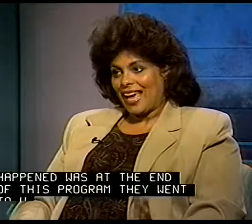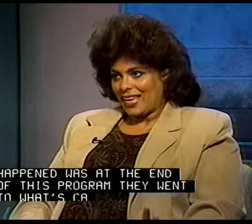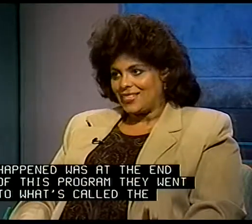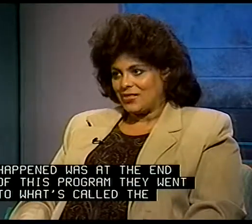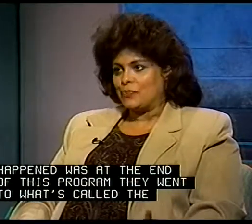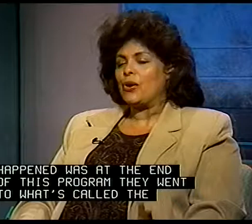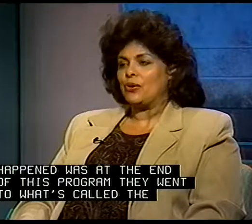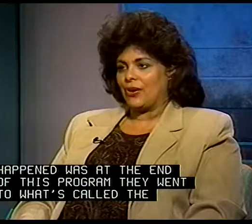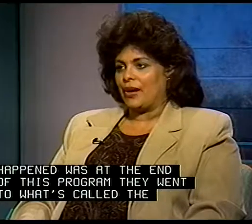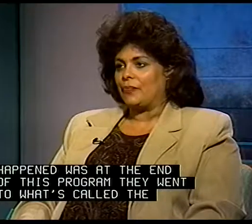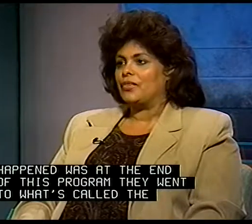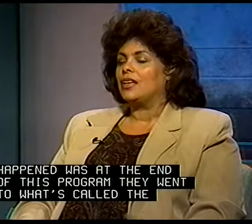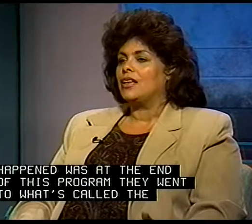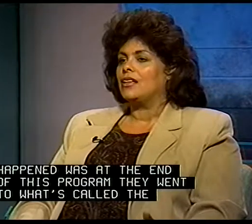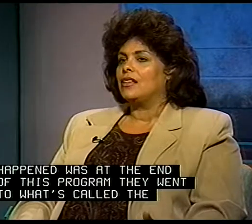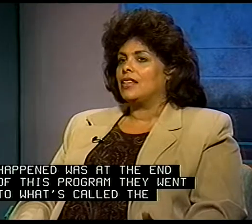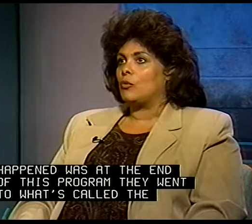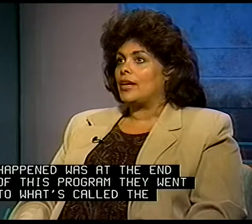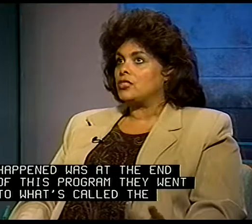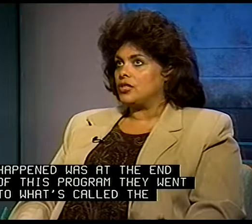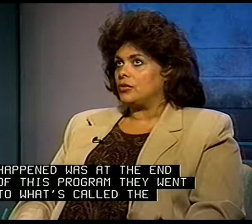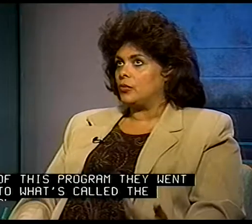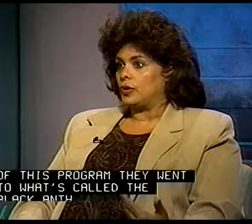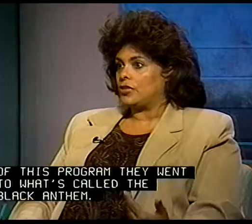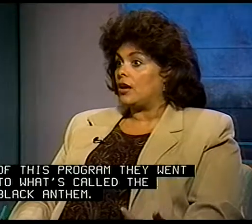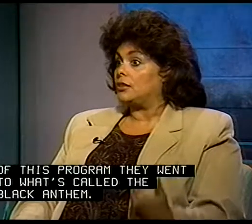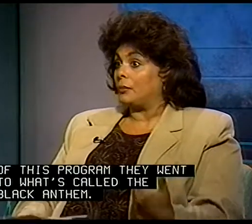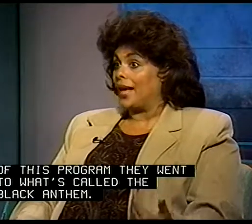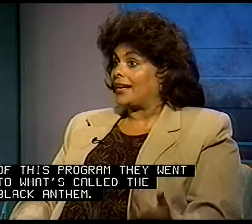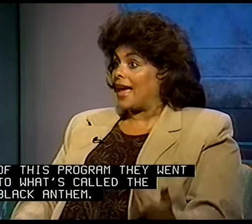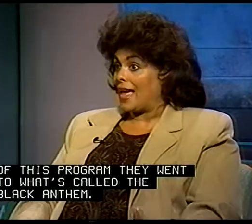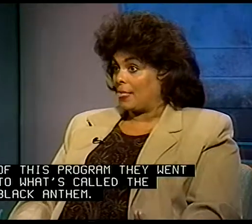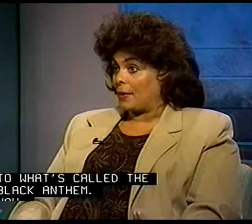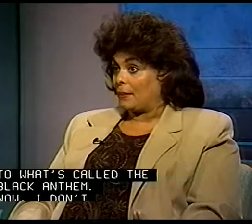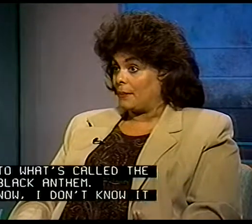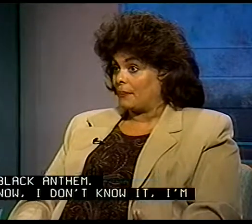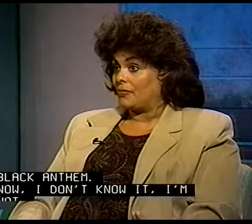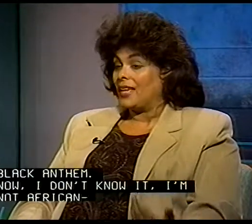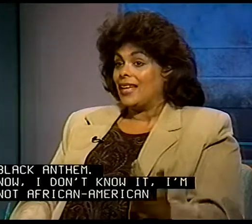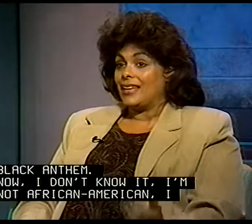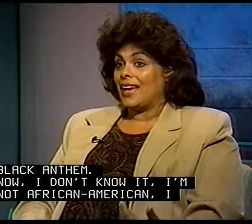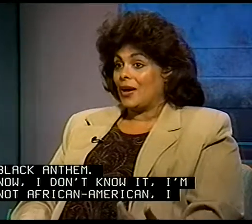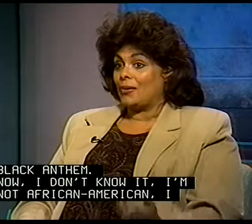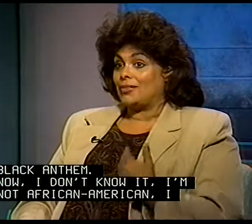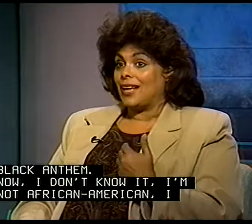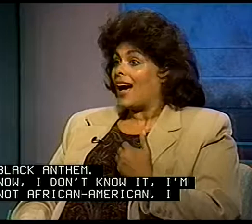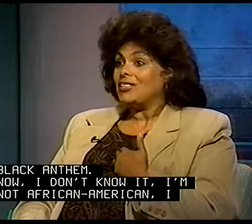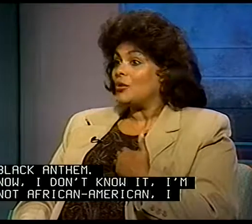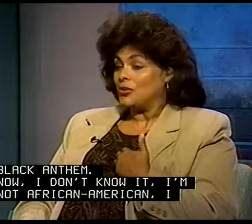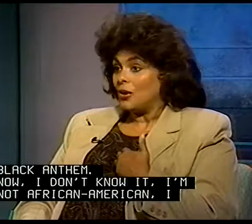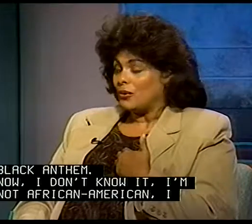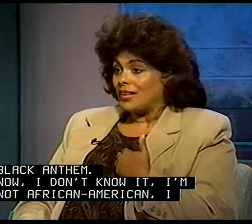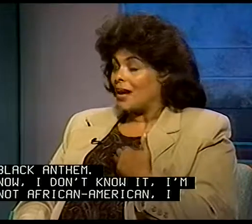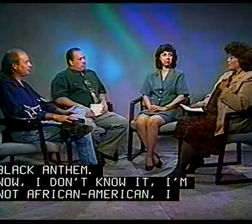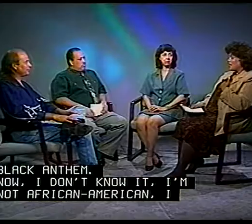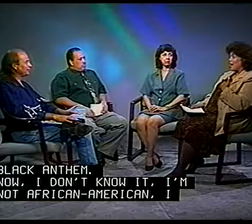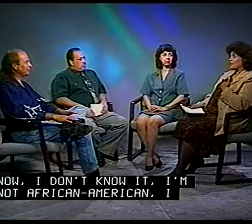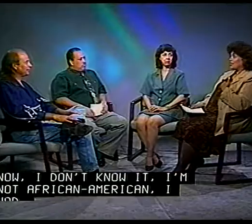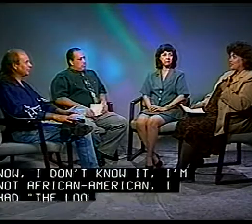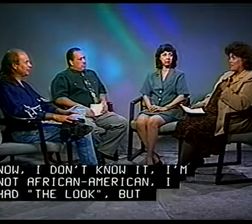end of this program, they went to what's called the Black Anthem. Now, I don't know it. I'm not